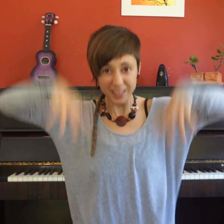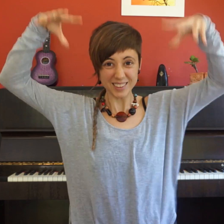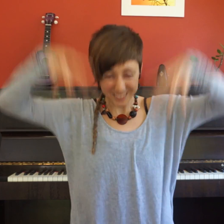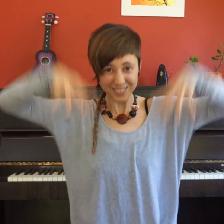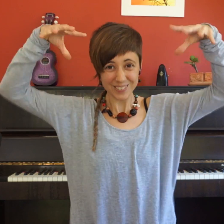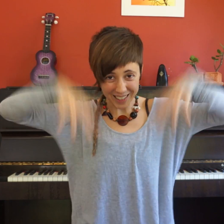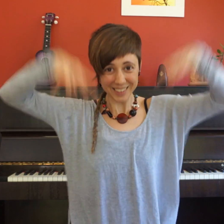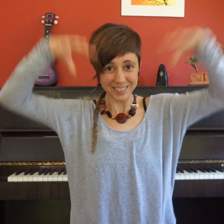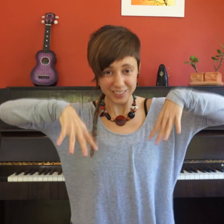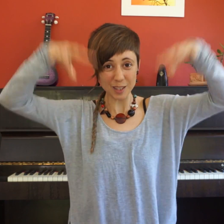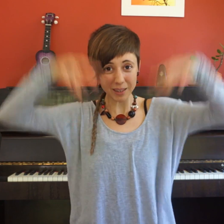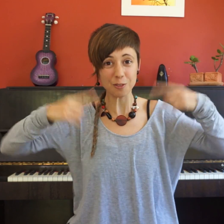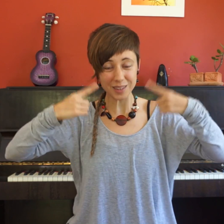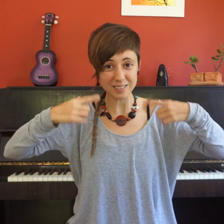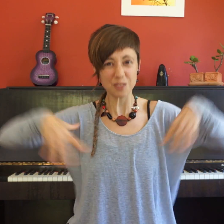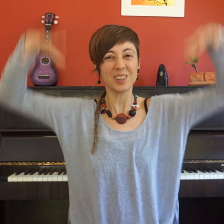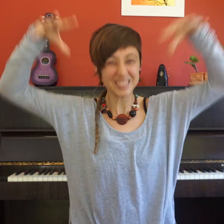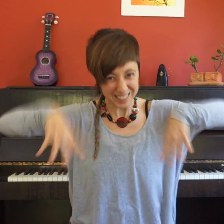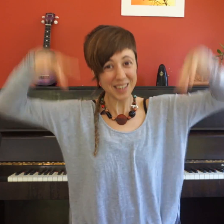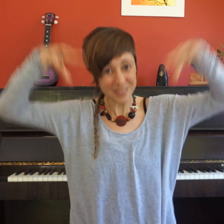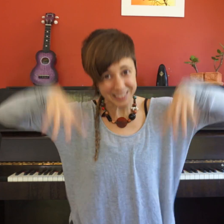it. It's rain. You can make the face as well. It's heavy.